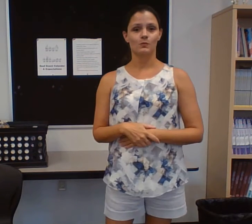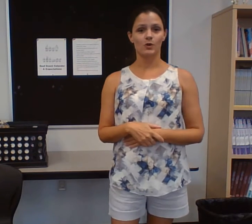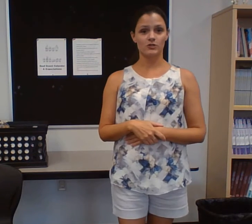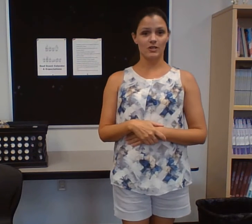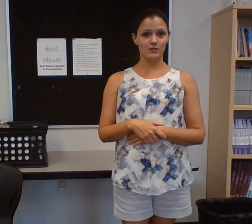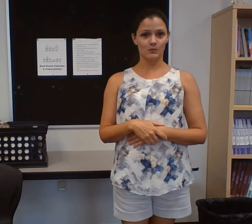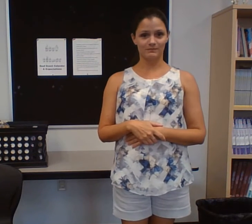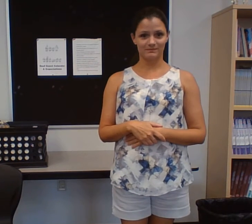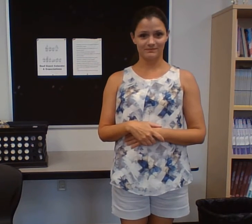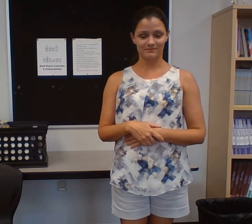What should I do?